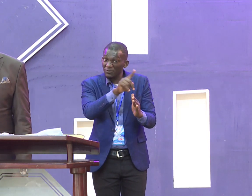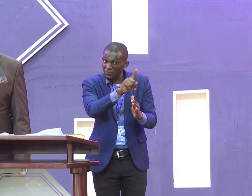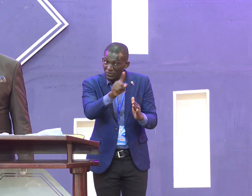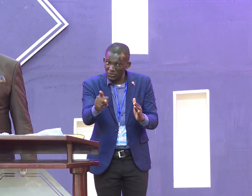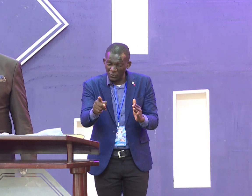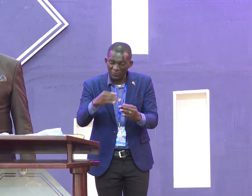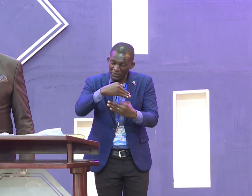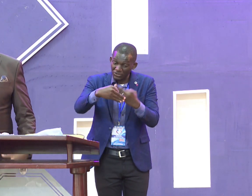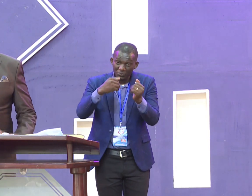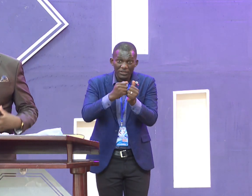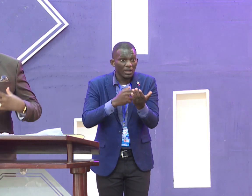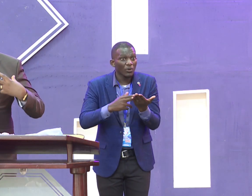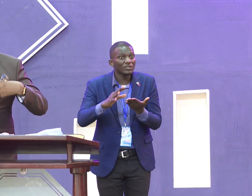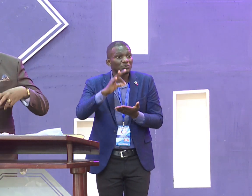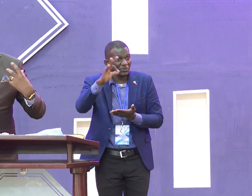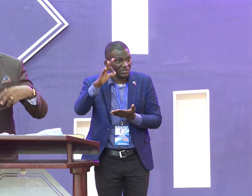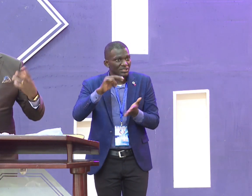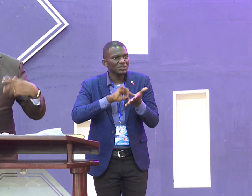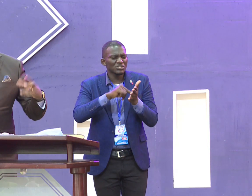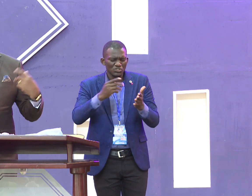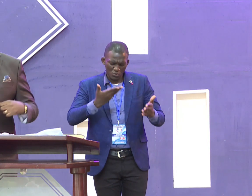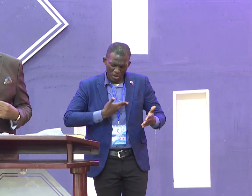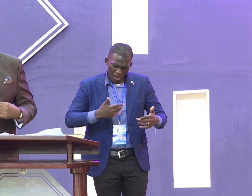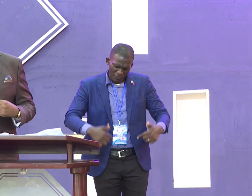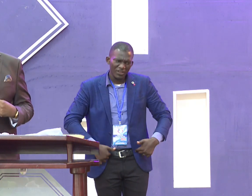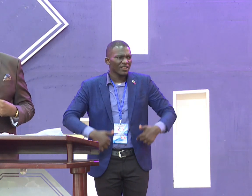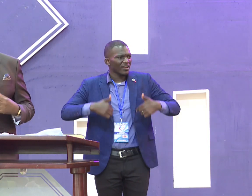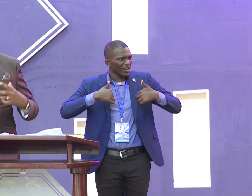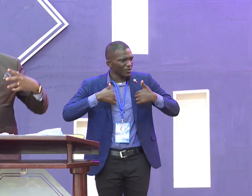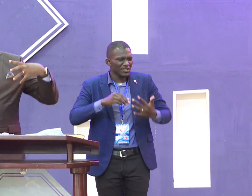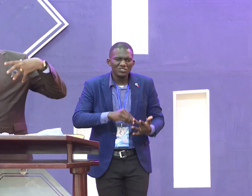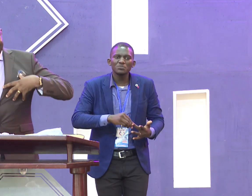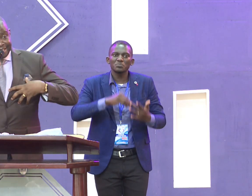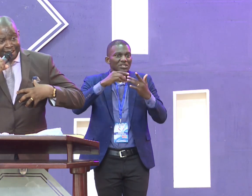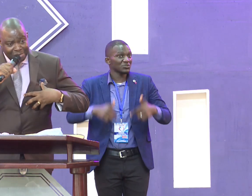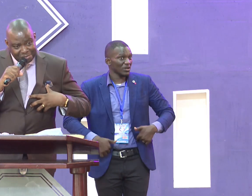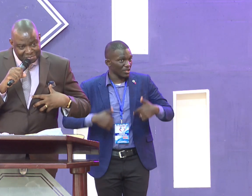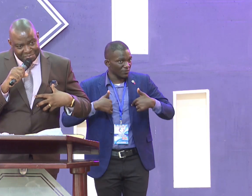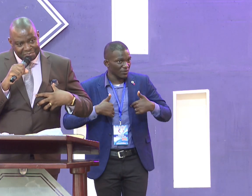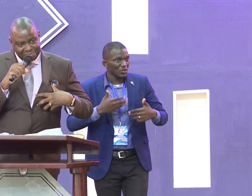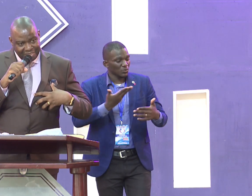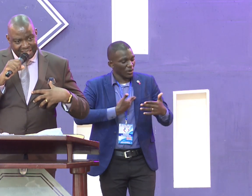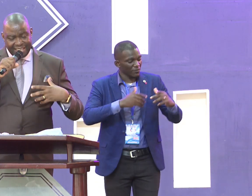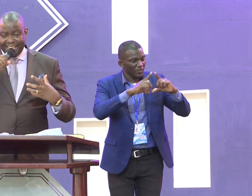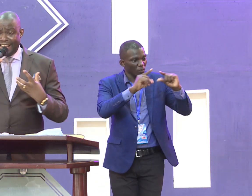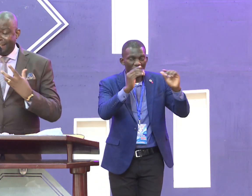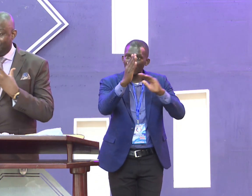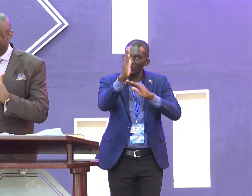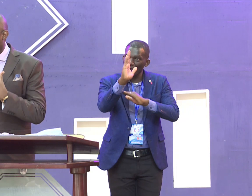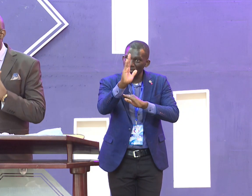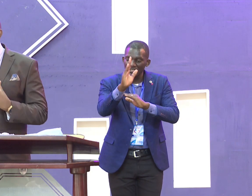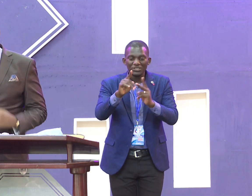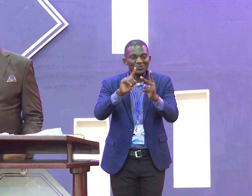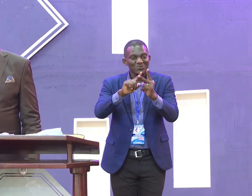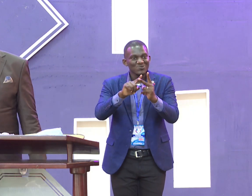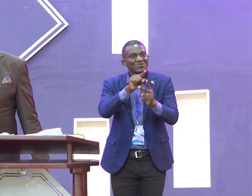has fellowship with the Holy Spirit, abeera n'obulamu obw'enjawulo. Has a different life. Ng'alina ekigambo. He has the word. Ng'alina